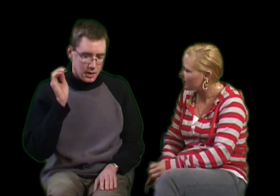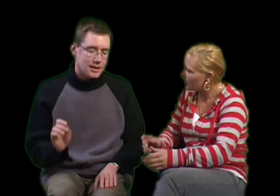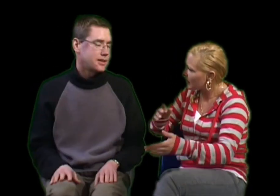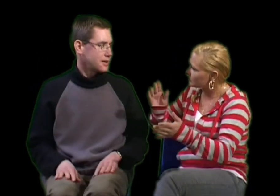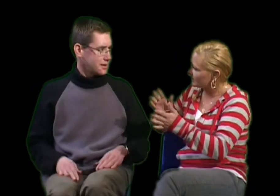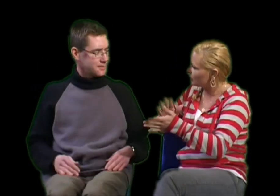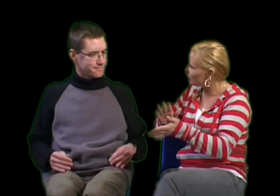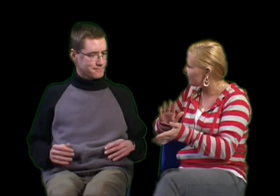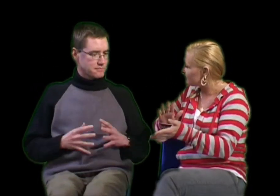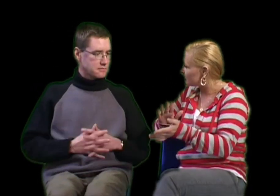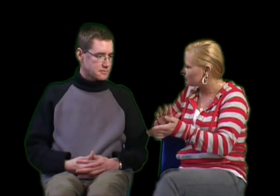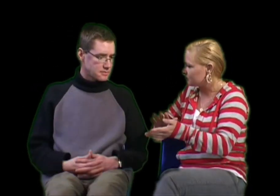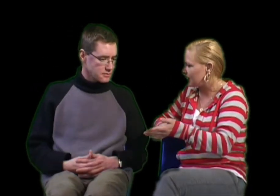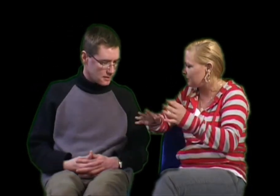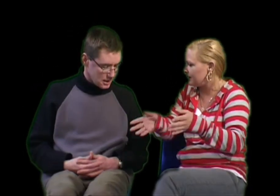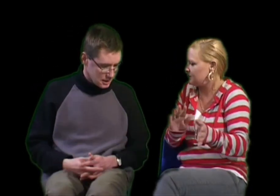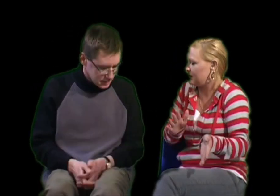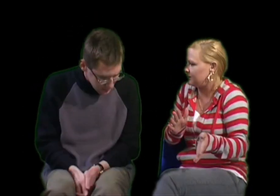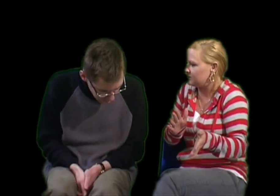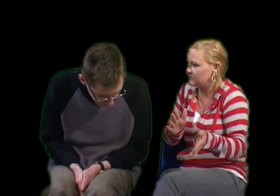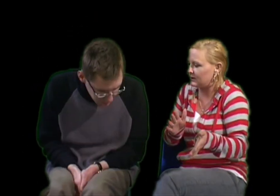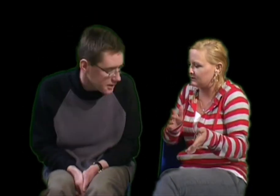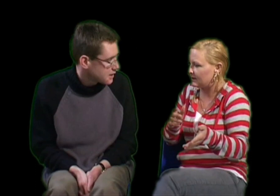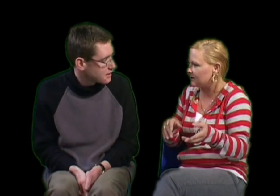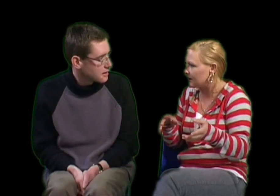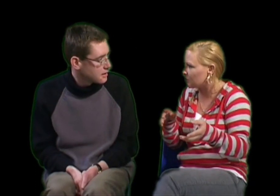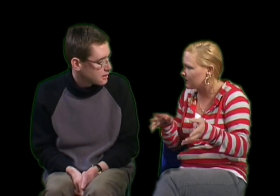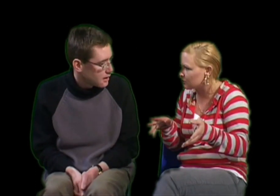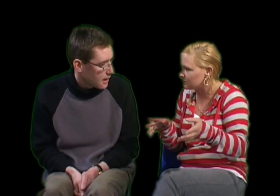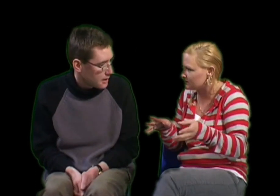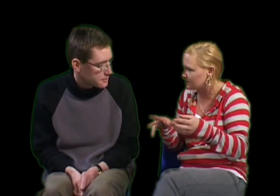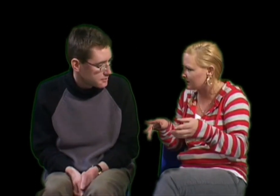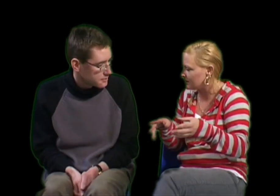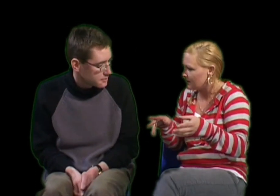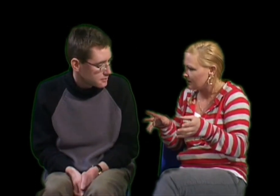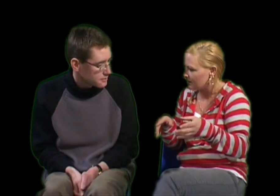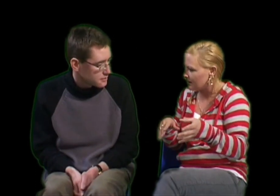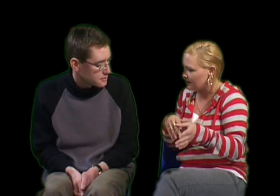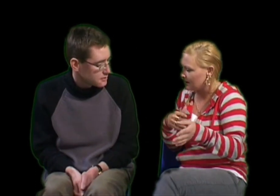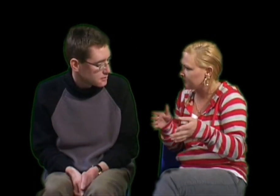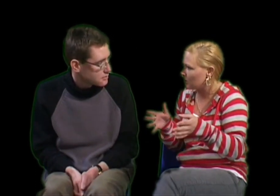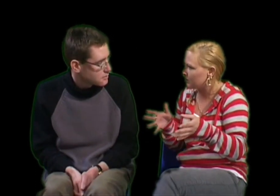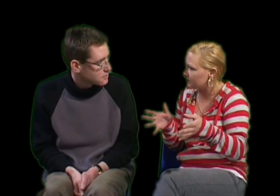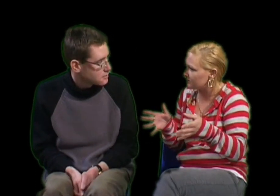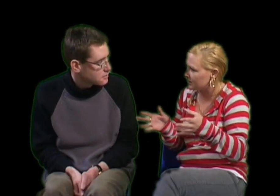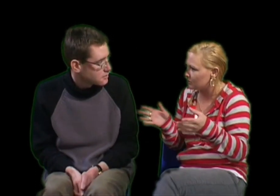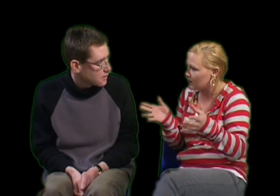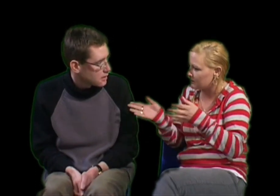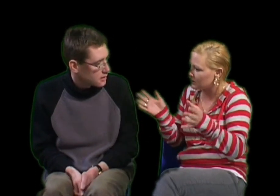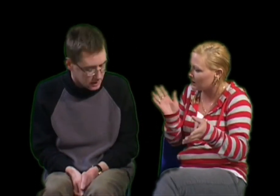Well, because, like, you're going to have to sort of... I'll be at the place, right? And then, like, what I'll do is I'll phone and I'll say, look,